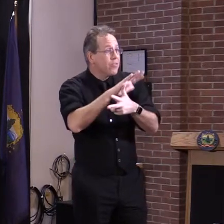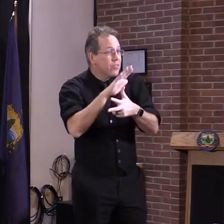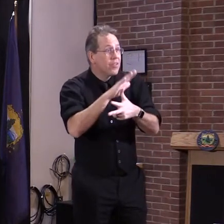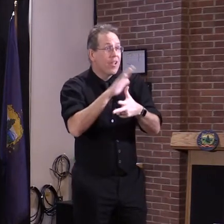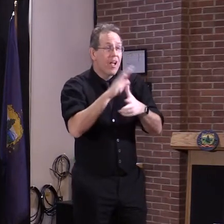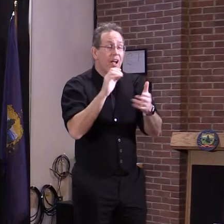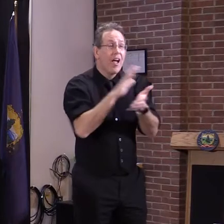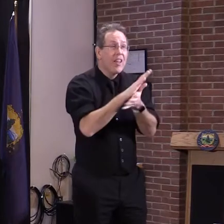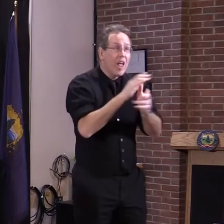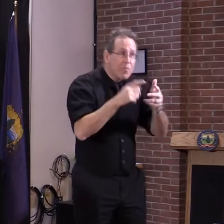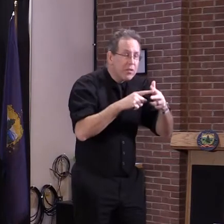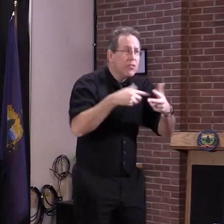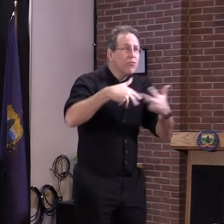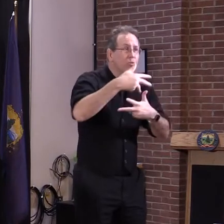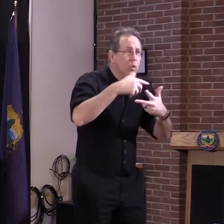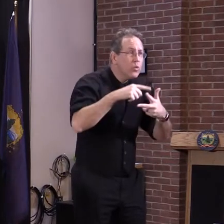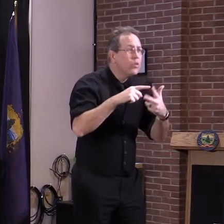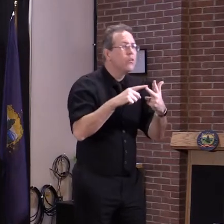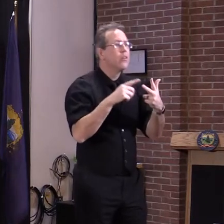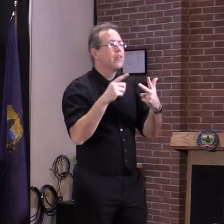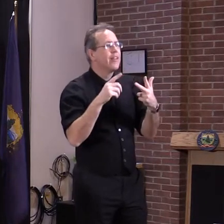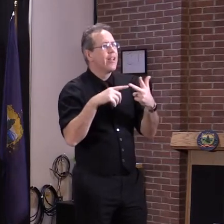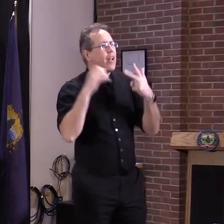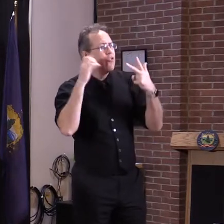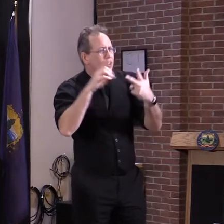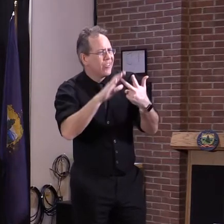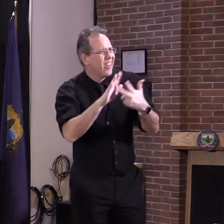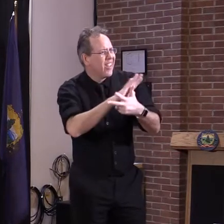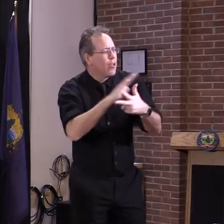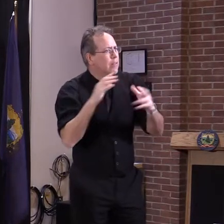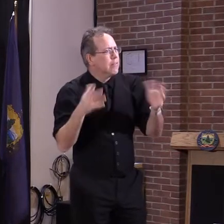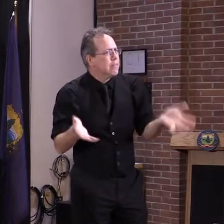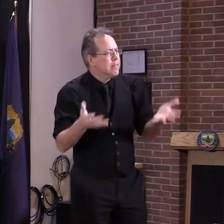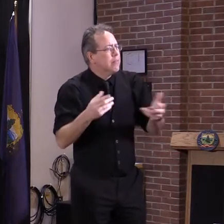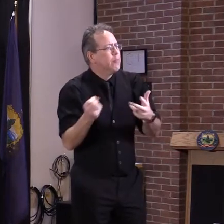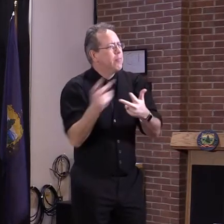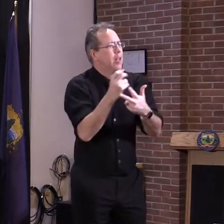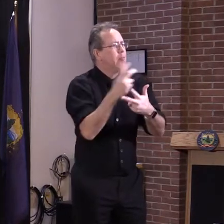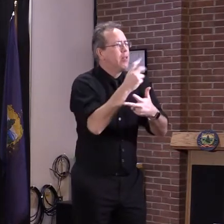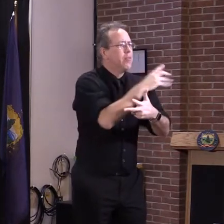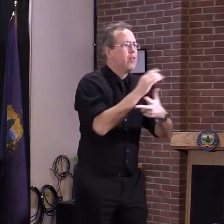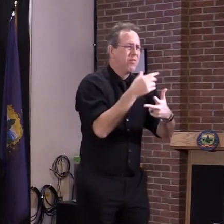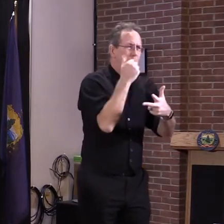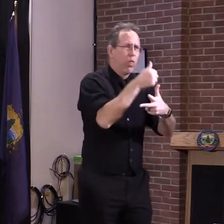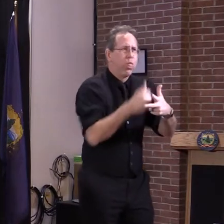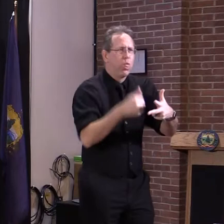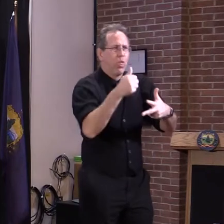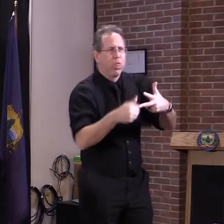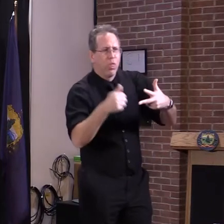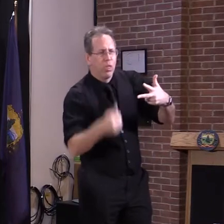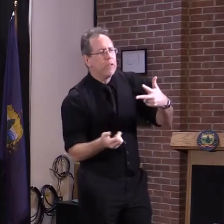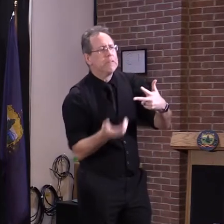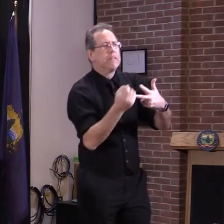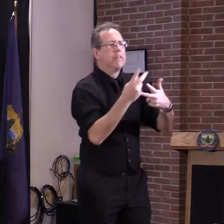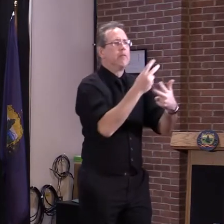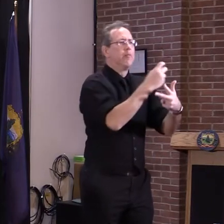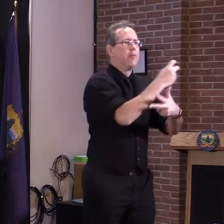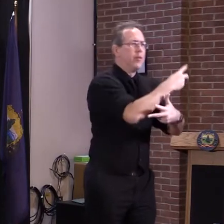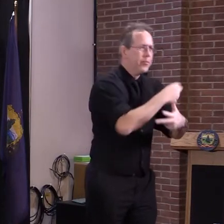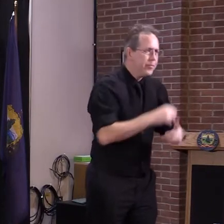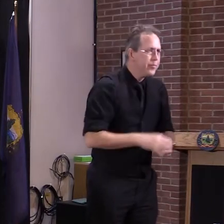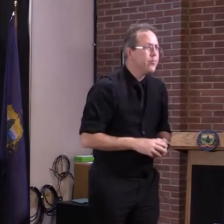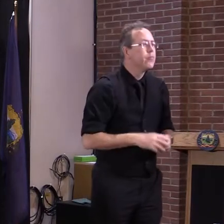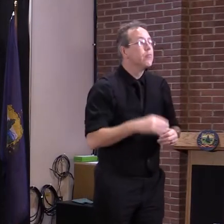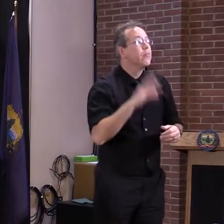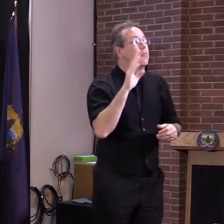and re-engagement. Our investment last summer in the after-school programming and the Summer Matters programming was largely directed